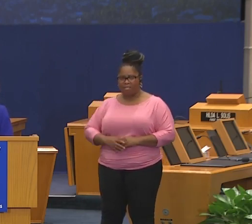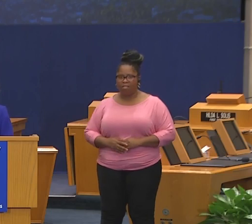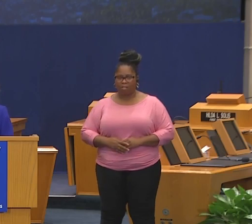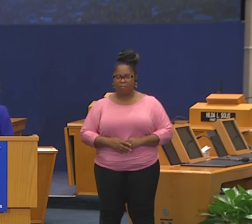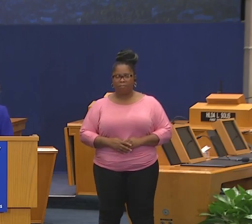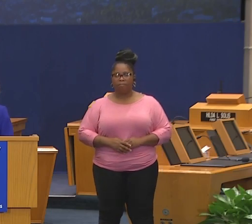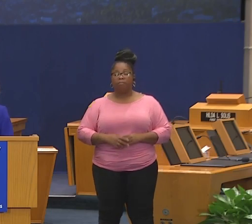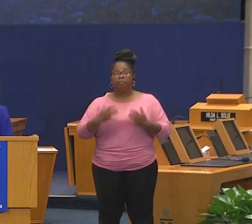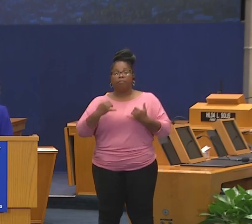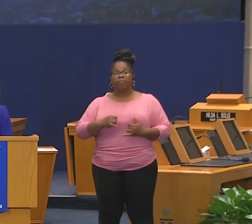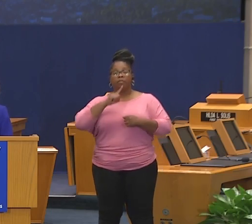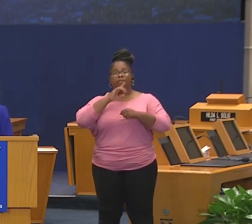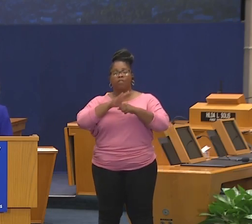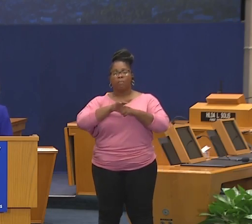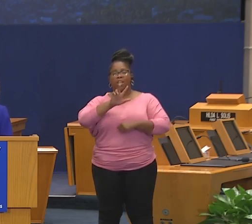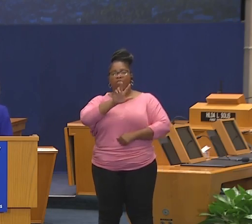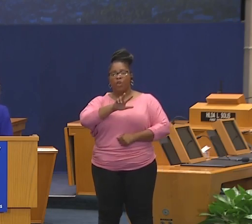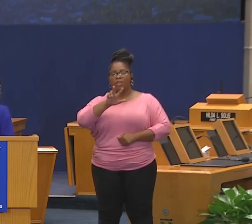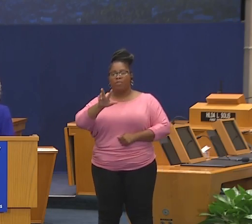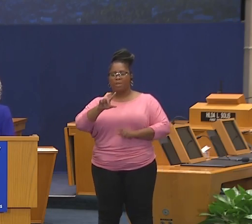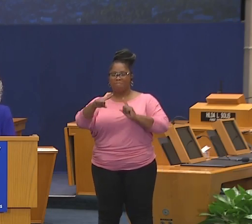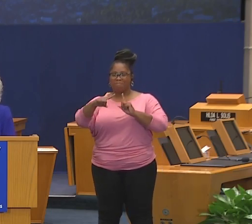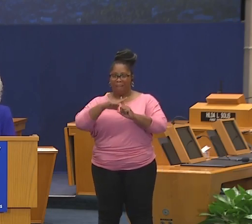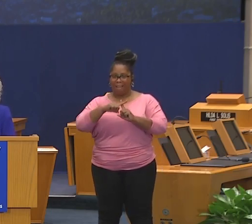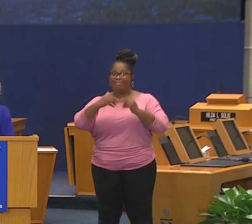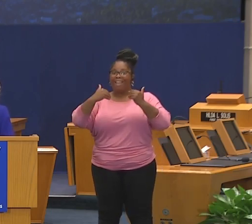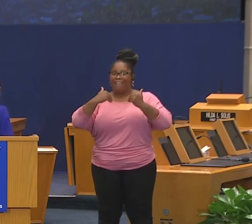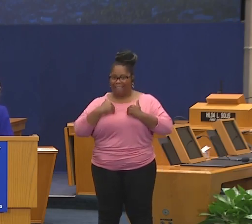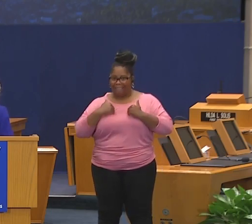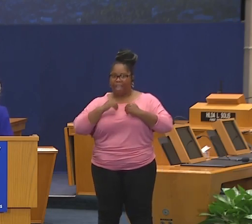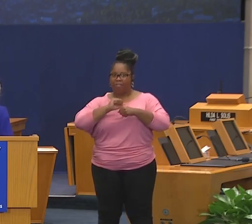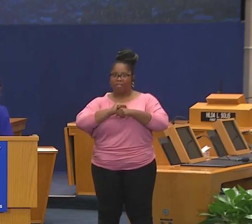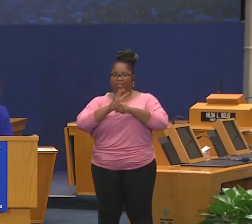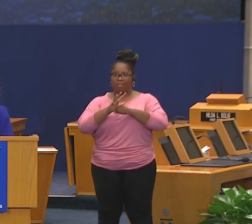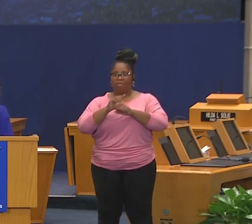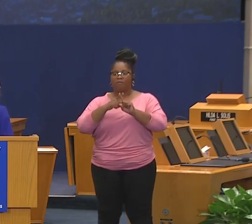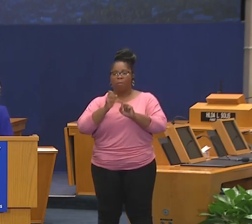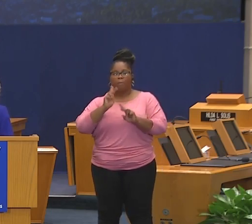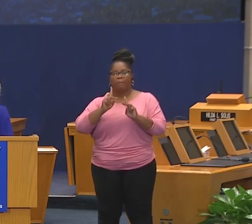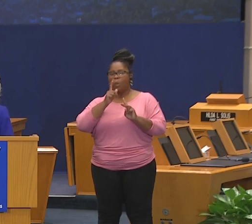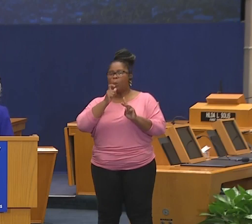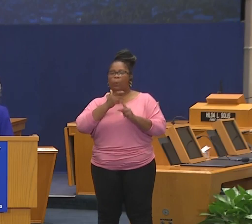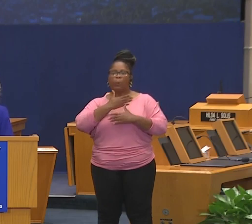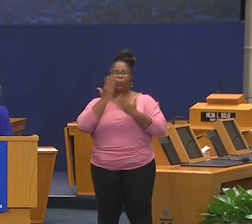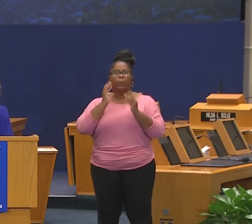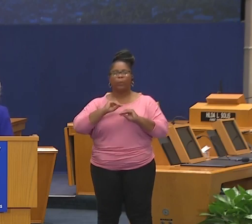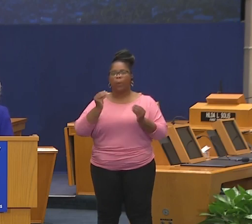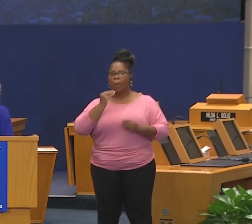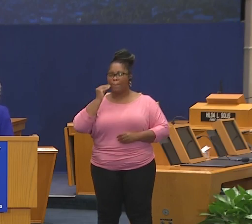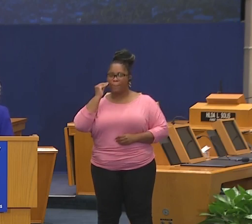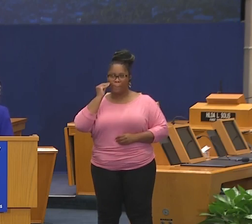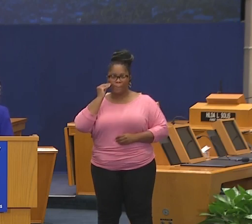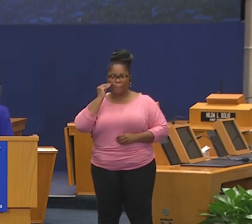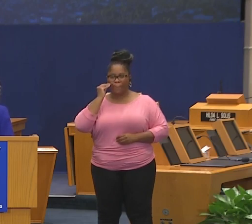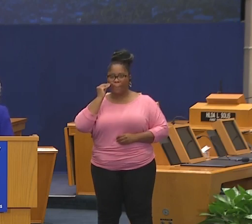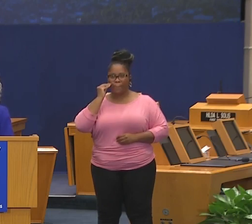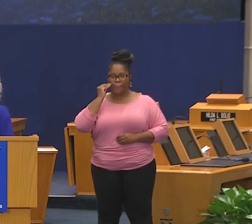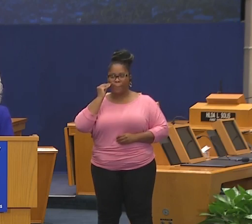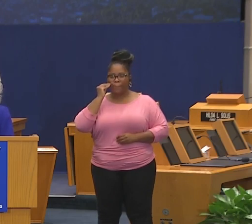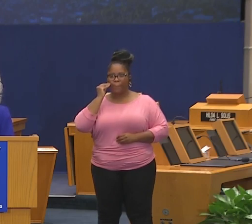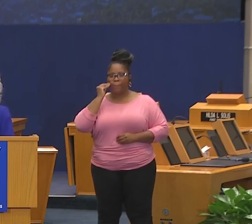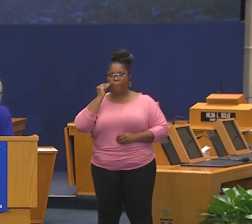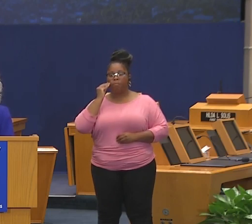confirming 33 positive cases among people experiencing homelessness. The majority of the people who